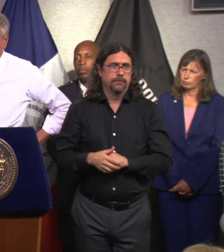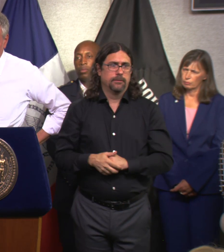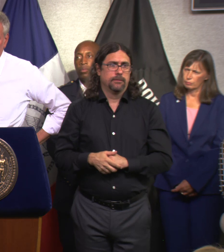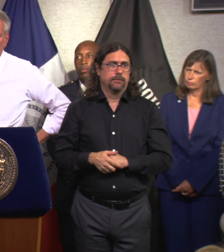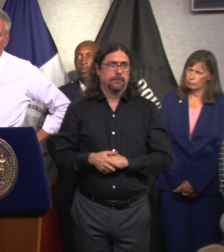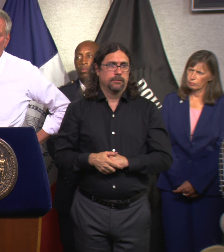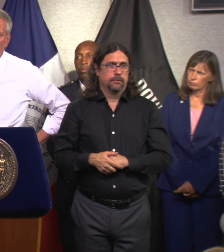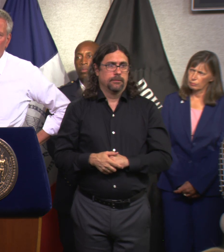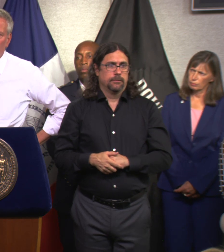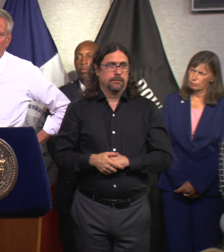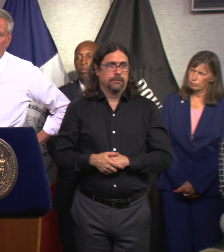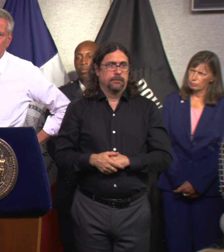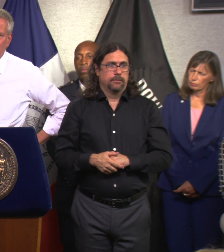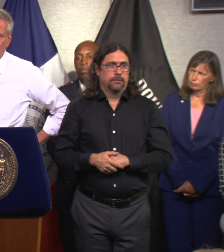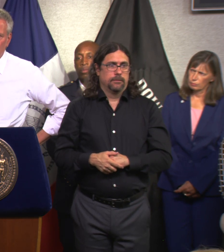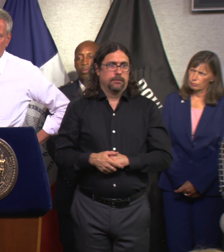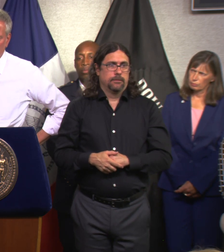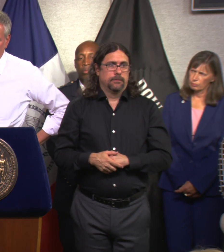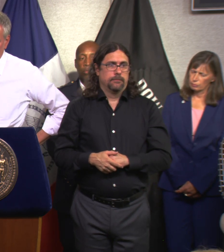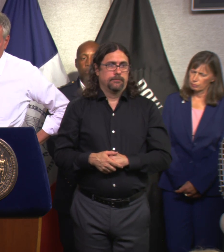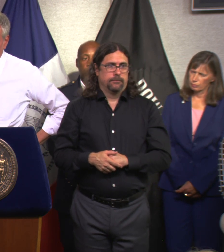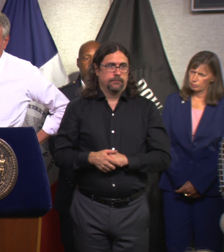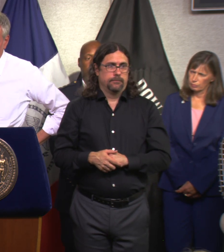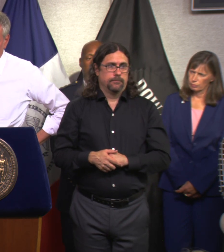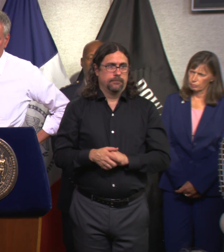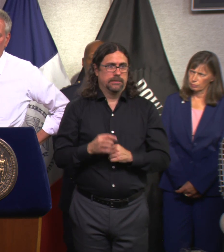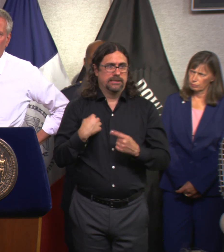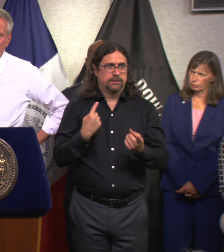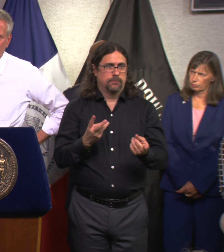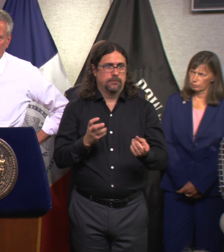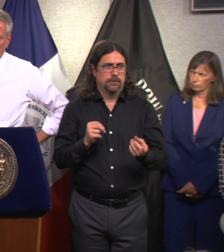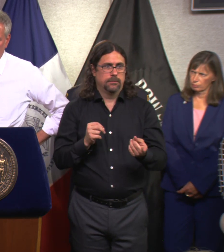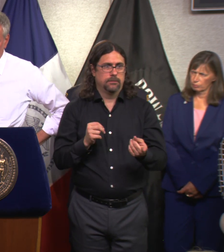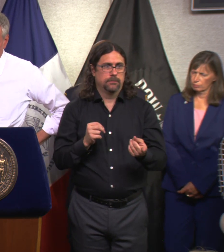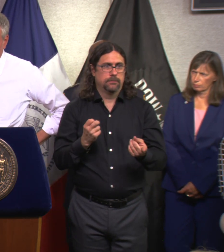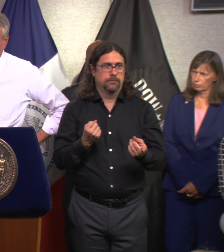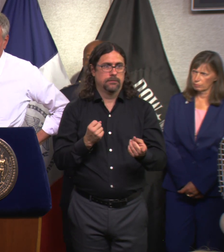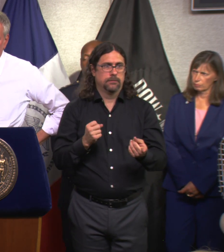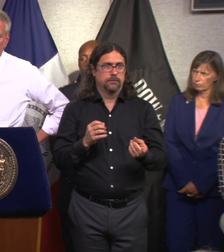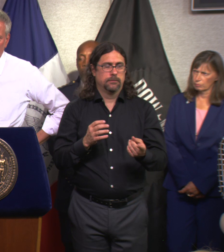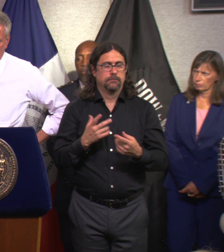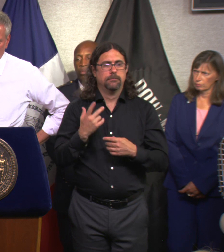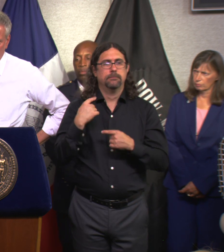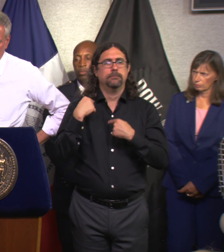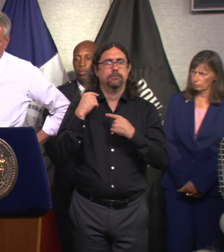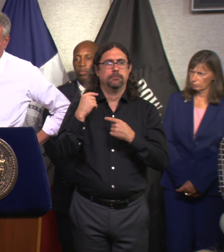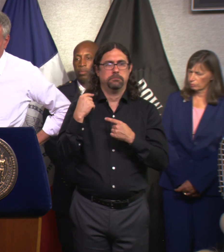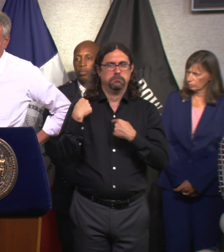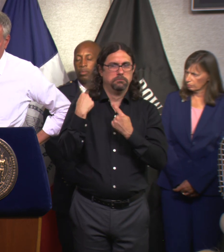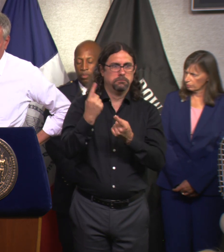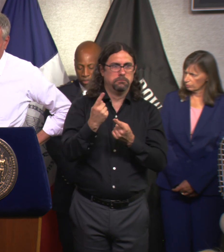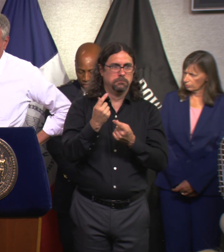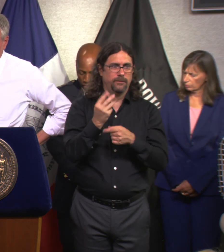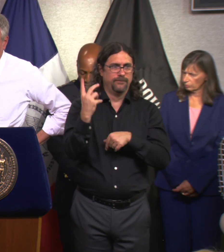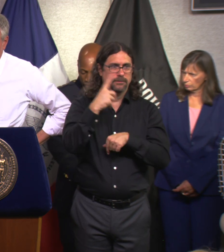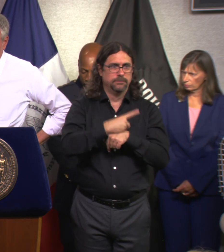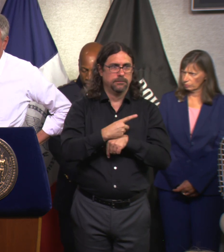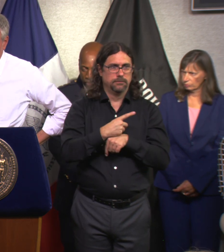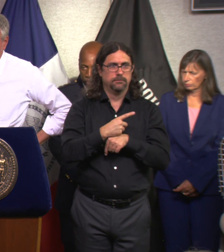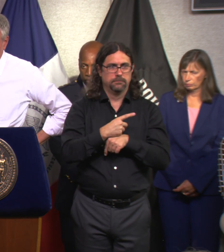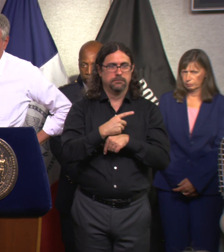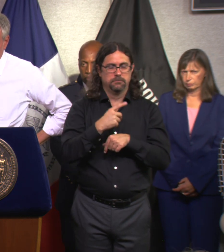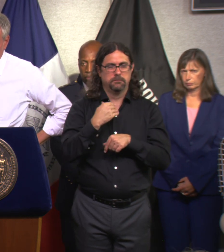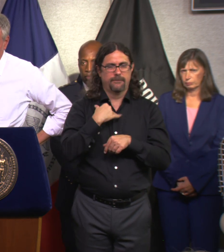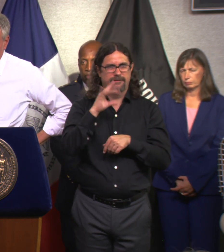have documented where ICE agents attempted to arrest someone, none of them successful. 4 on